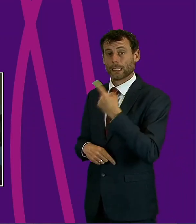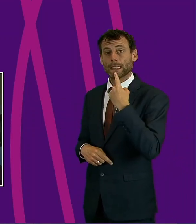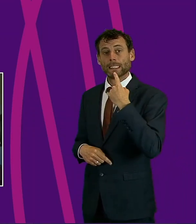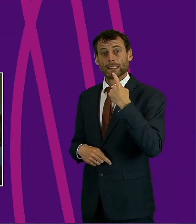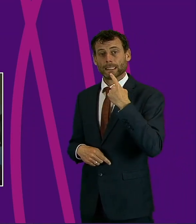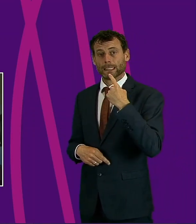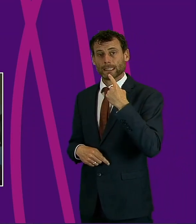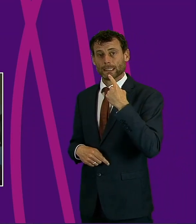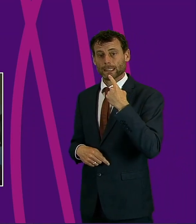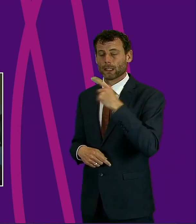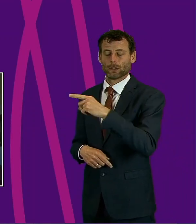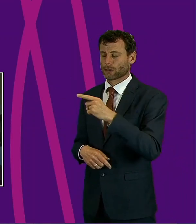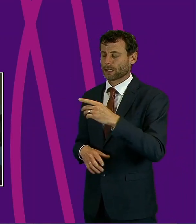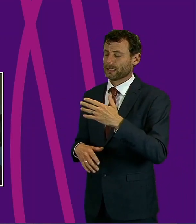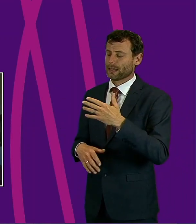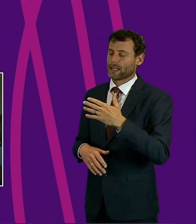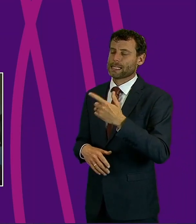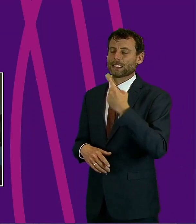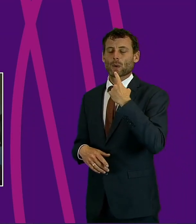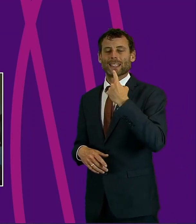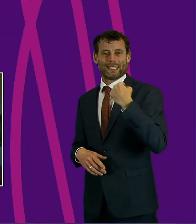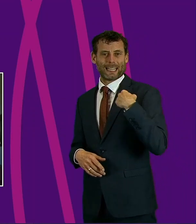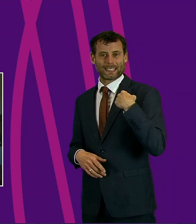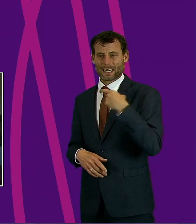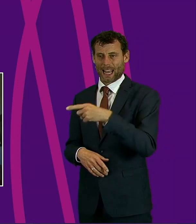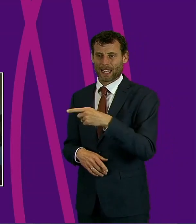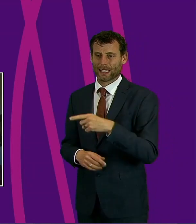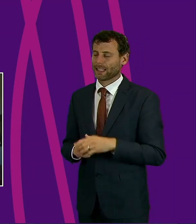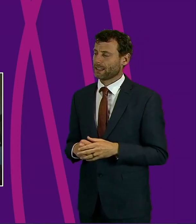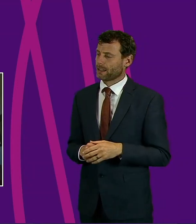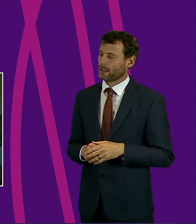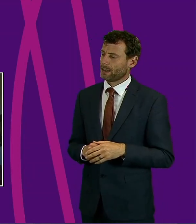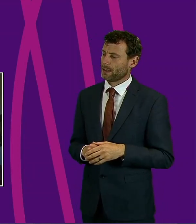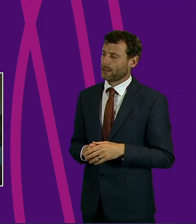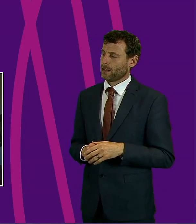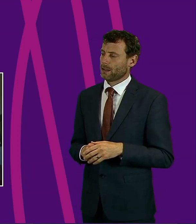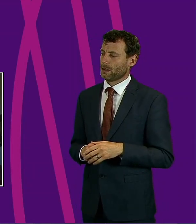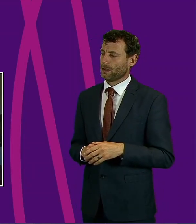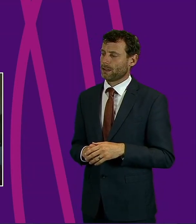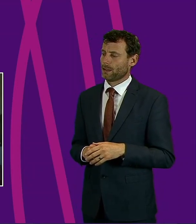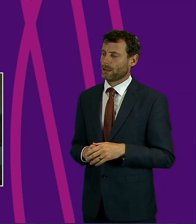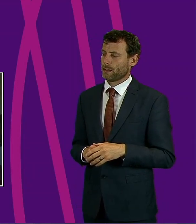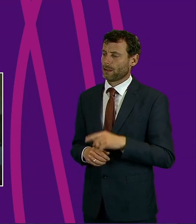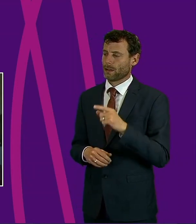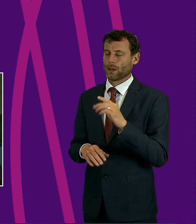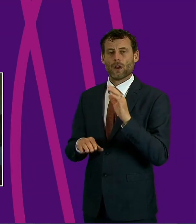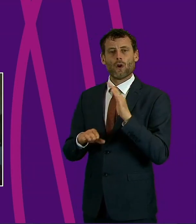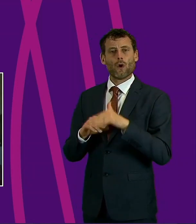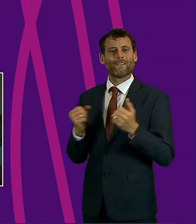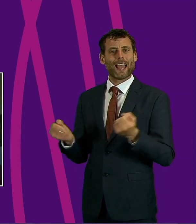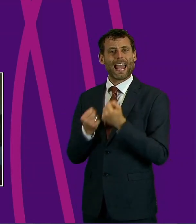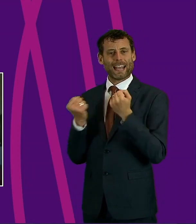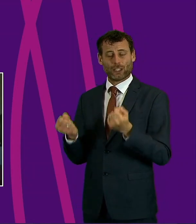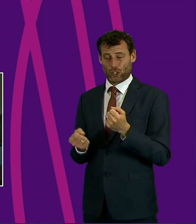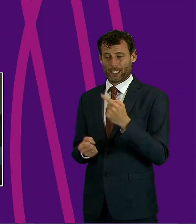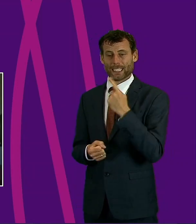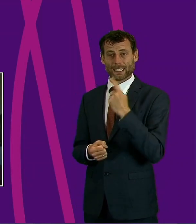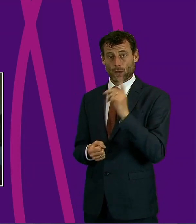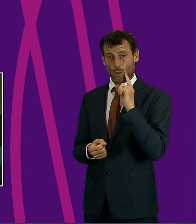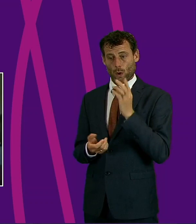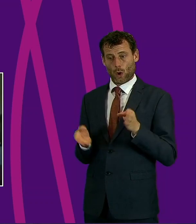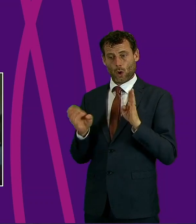Presiding Officer. First Minister, yesterday, OVO Energy announced that it will completely close its Selkirk office in my constituency, and